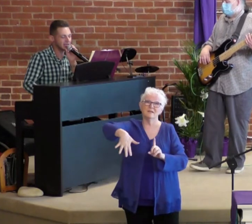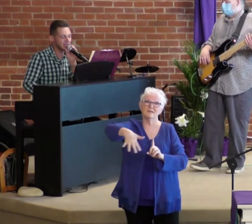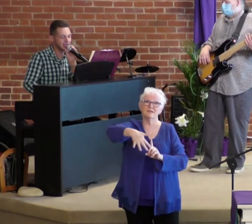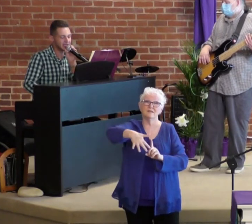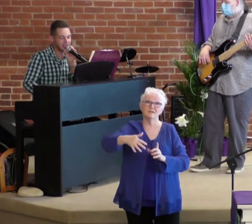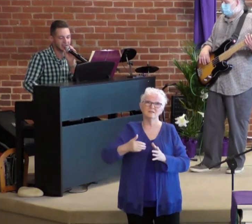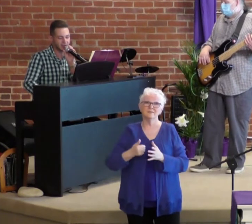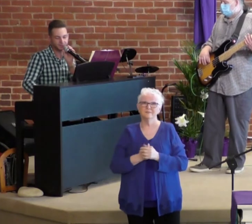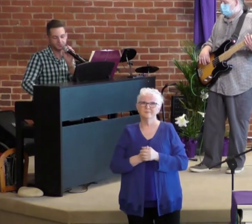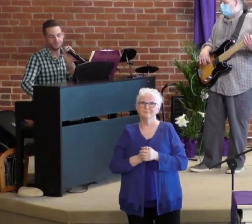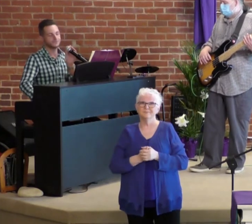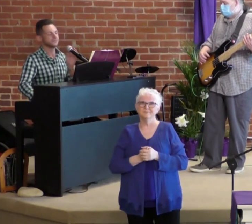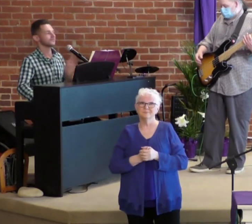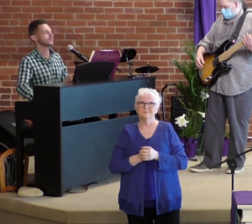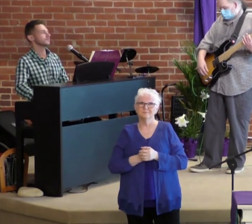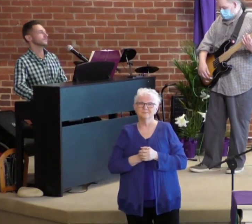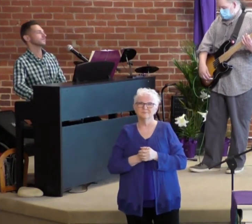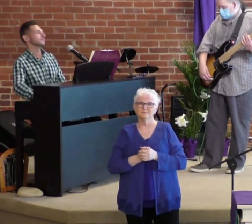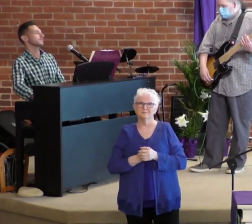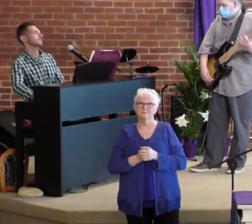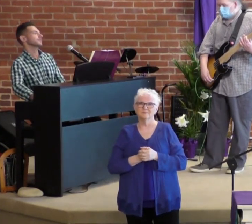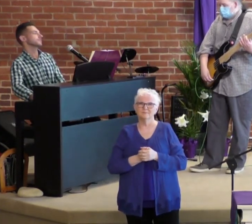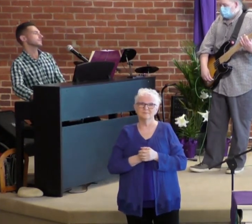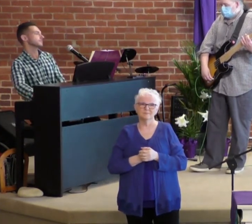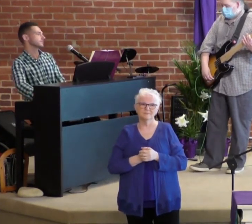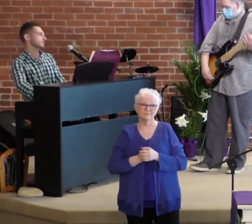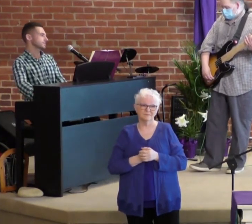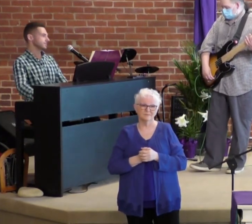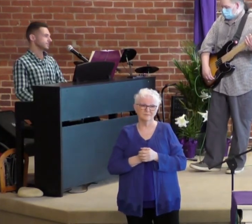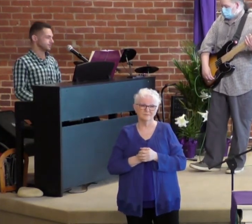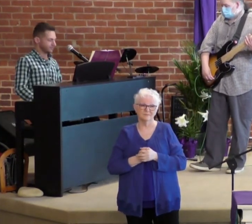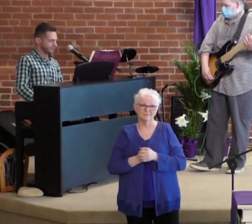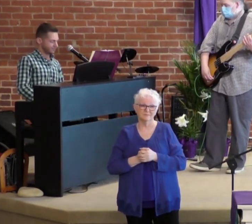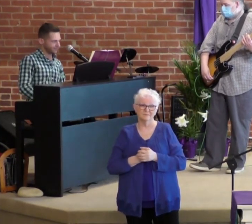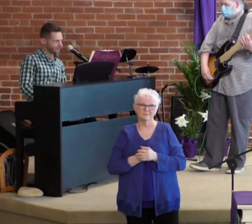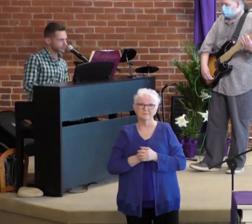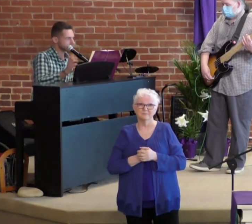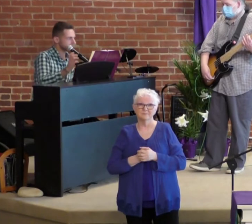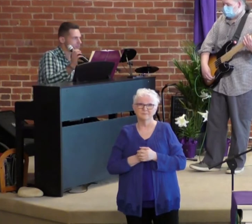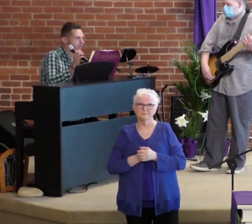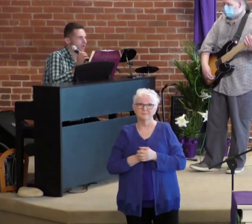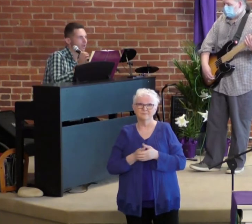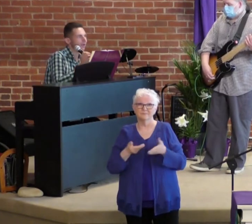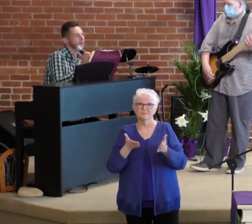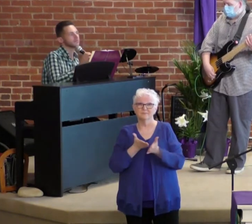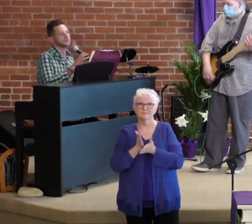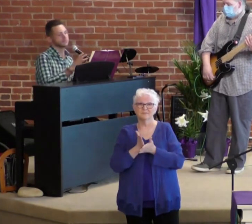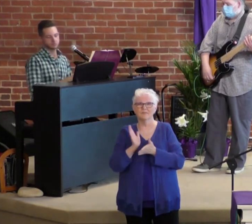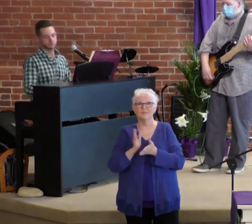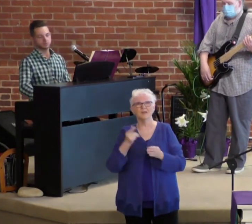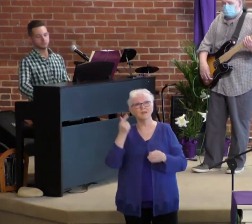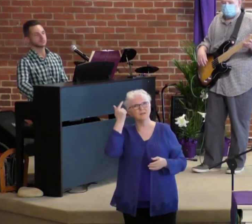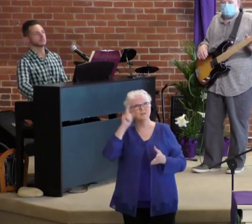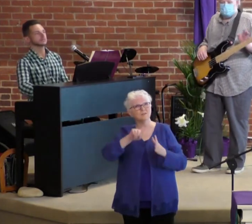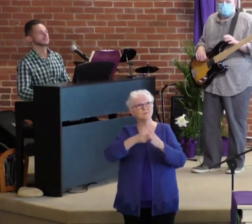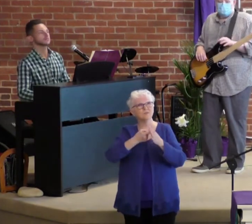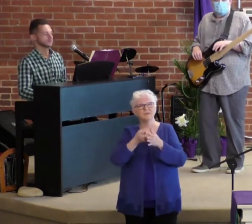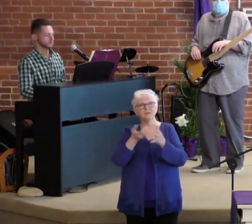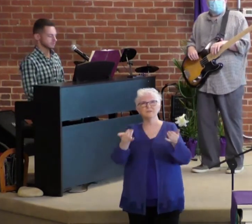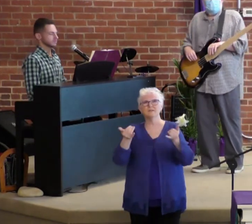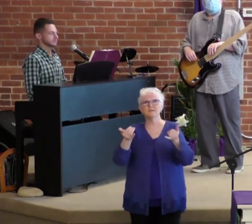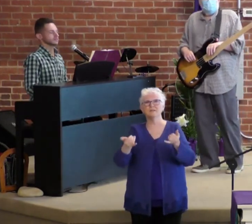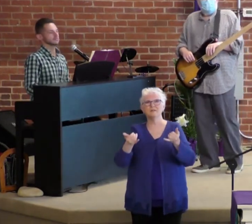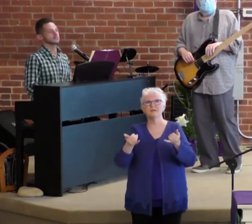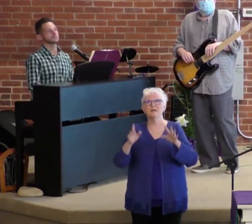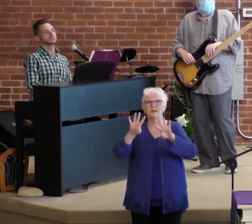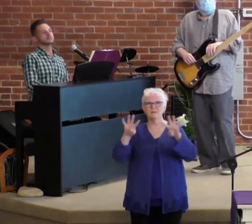All right. right, I think we're going to begin now as a